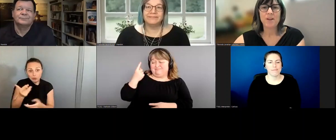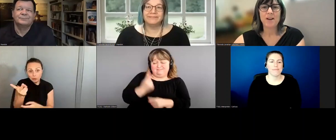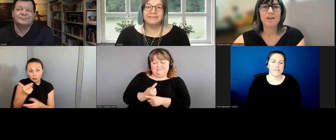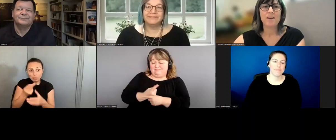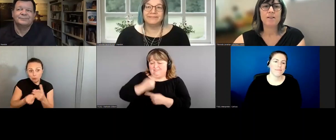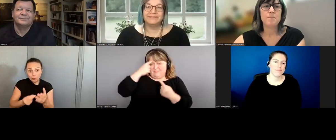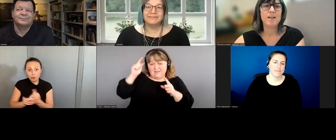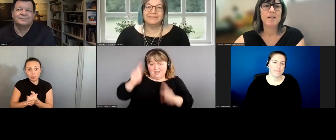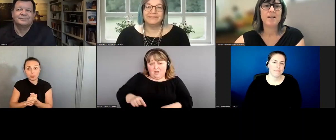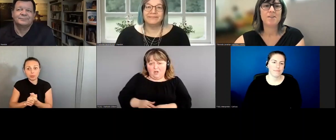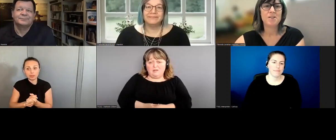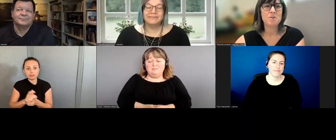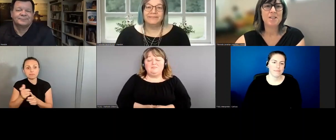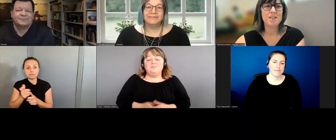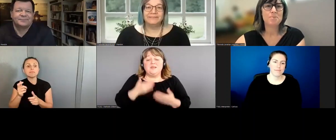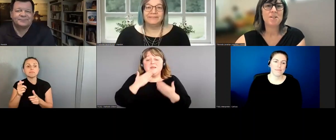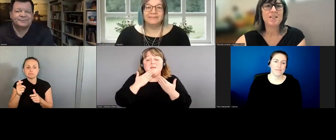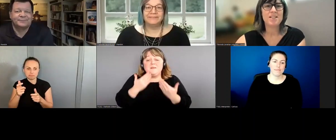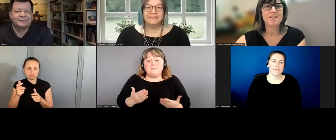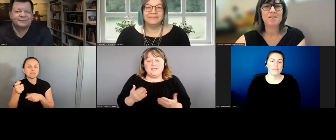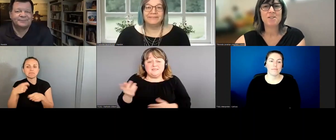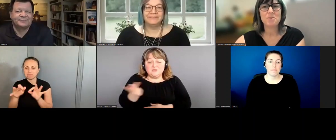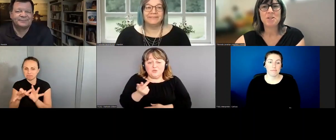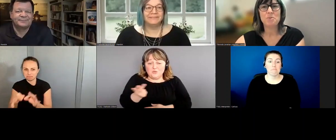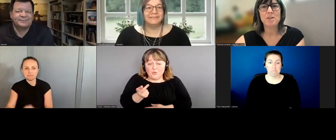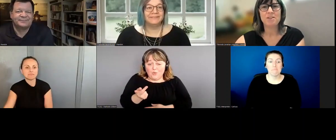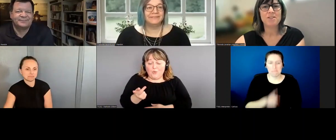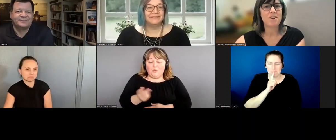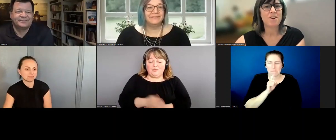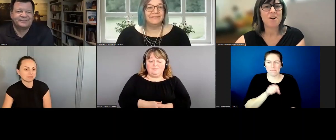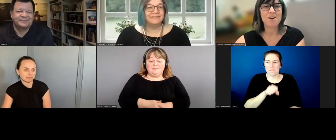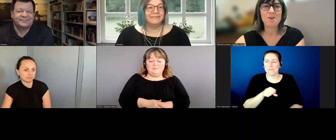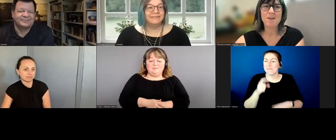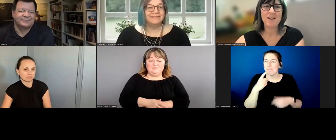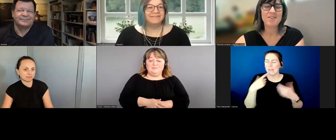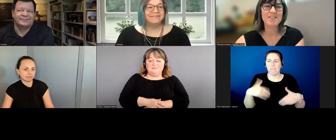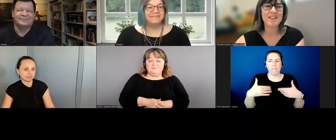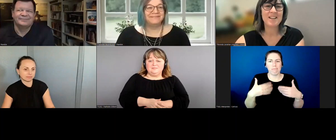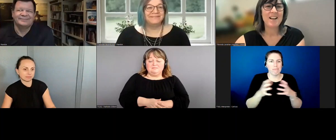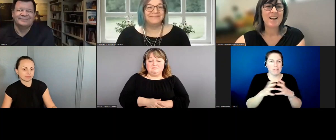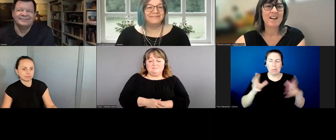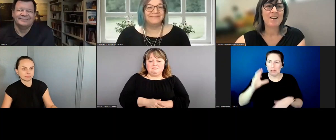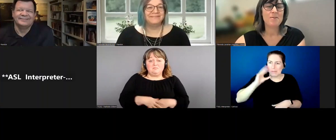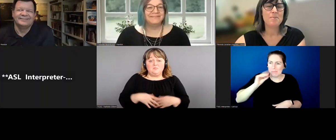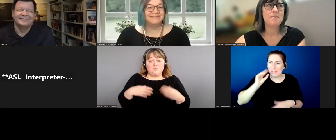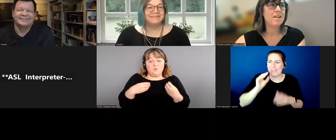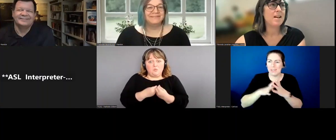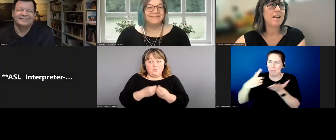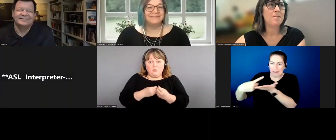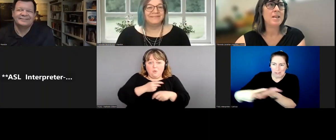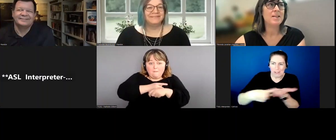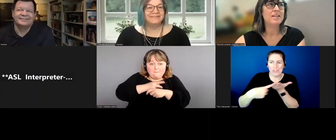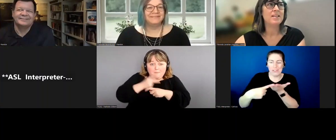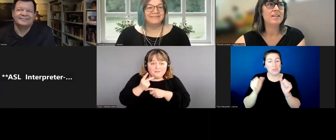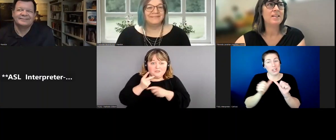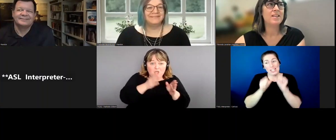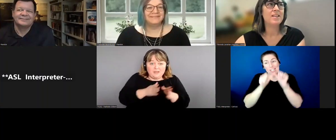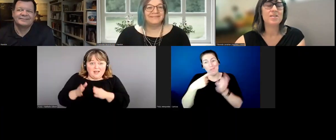both. There's so much expertise here, and there's so much we could talk about. I